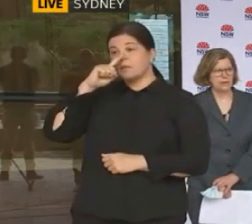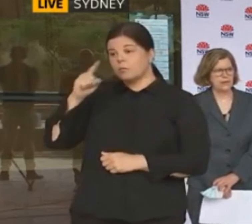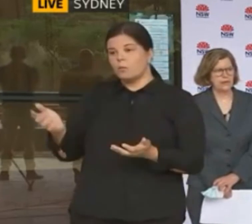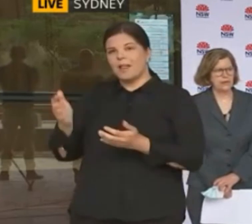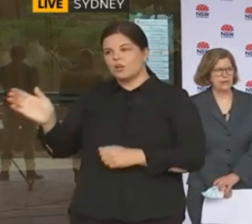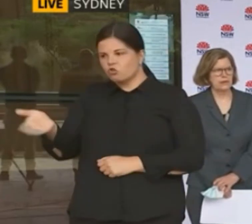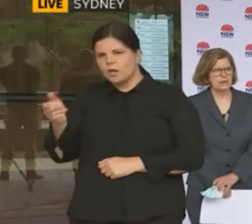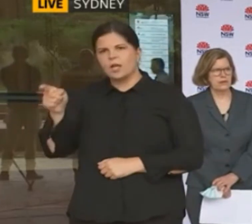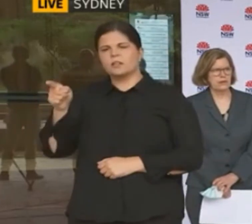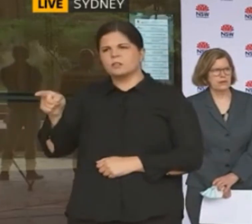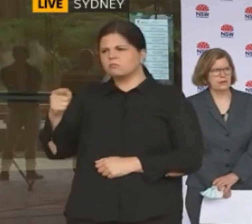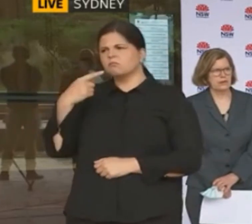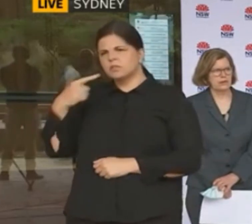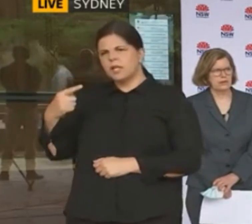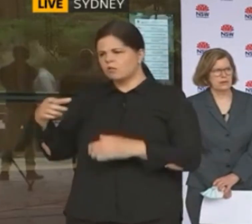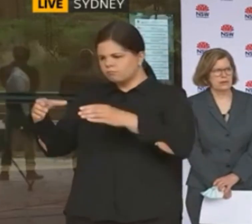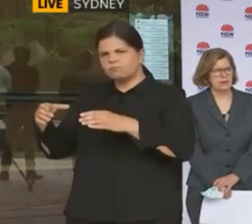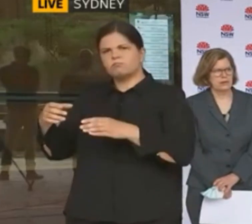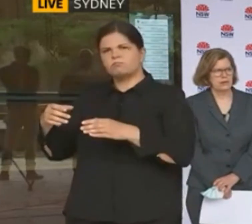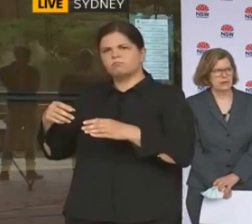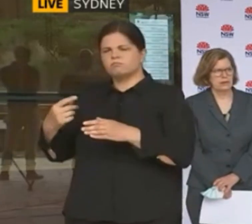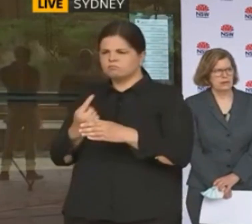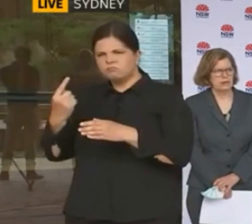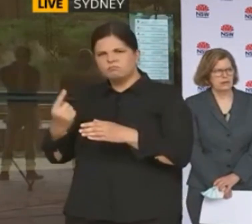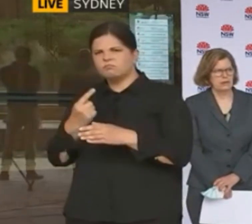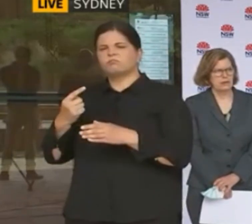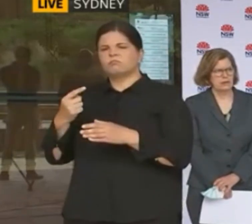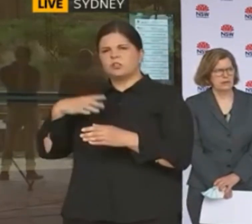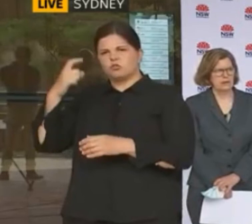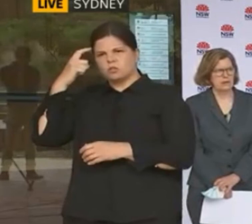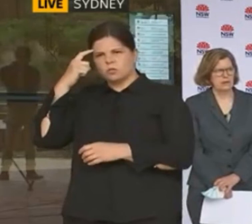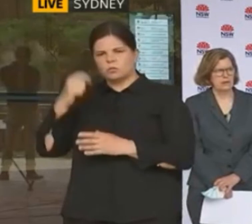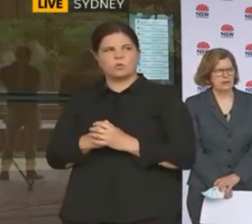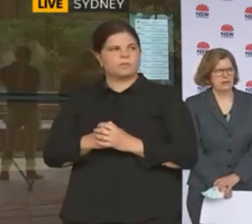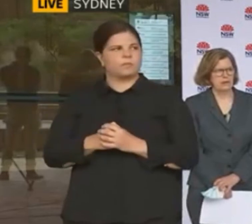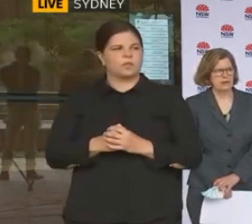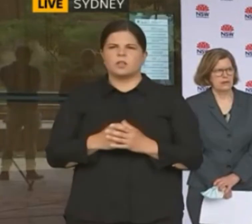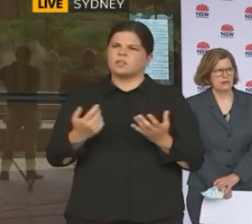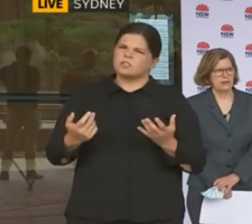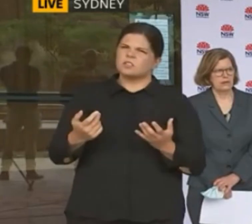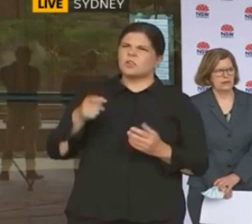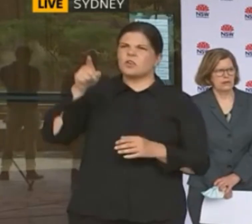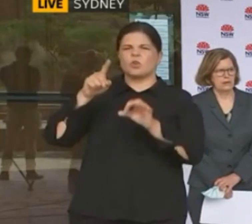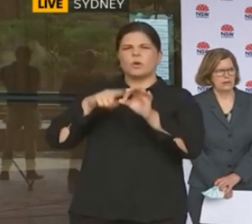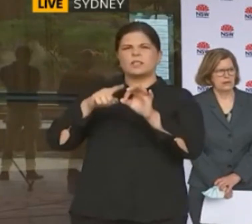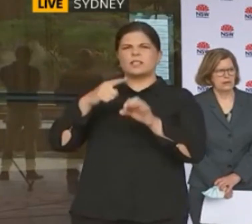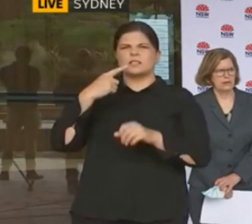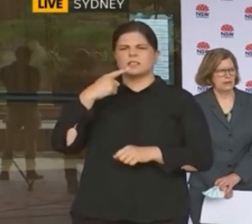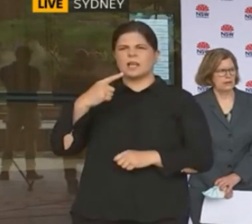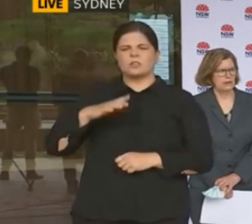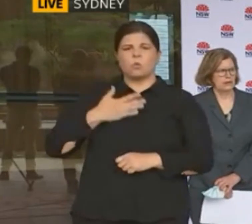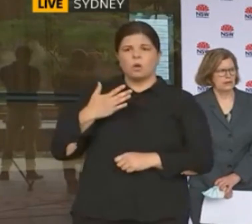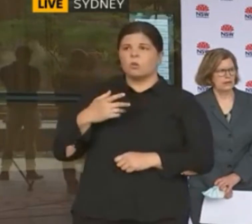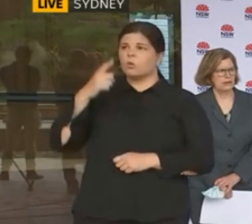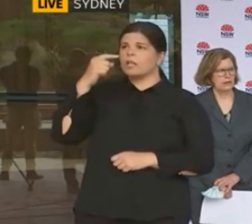in a responsible way. Should New South Wales be held to ransom by Queensland saying we don't want you there, why do you believe that the test should be taken away